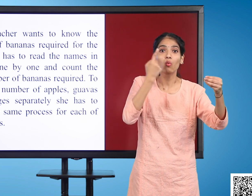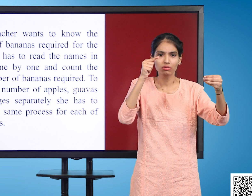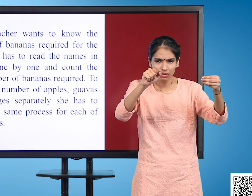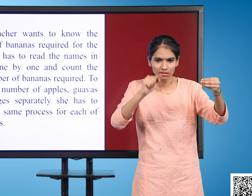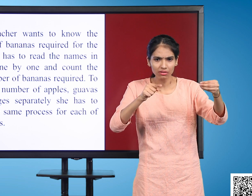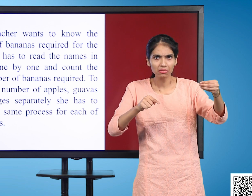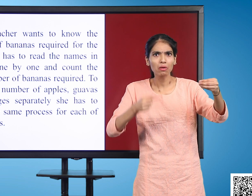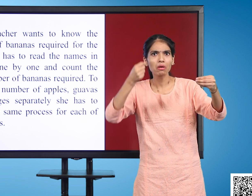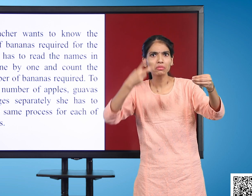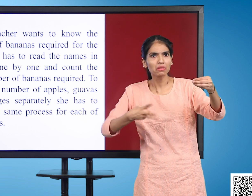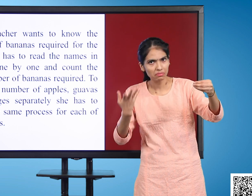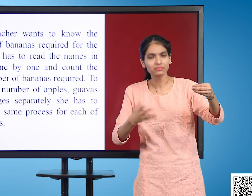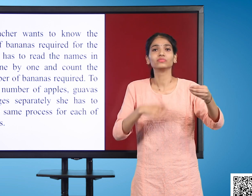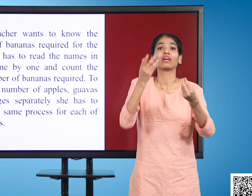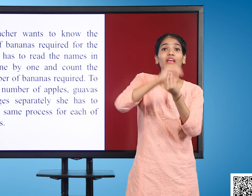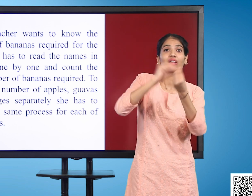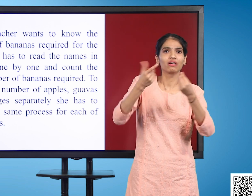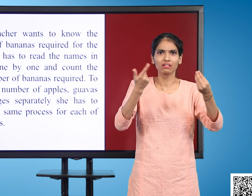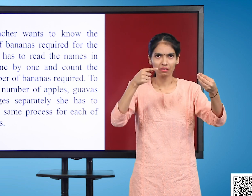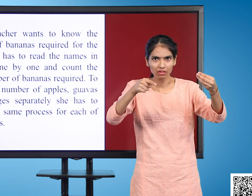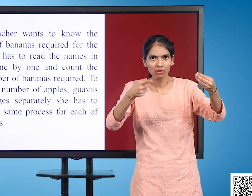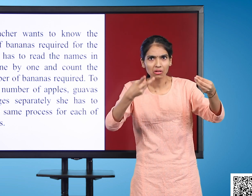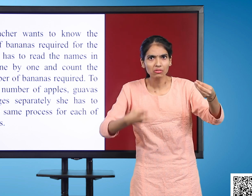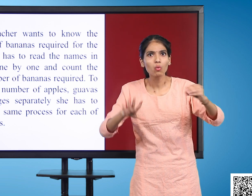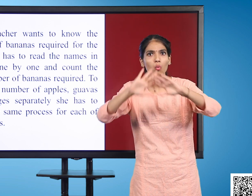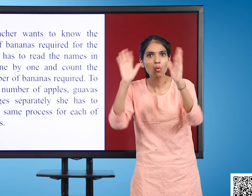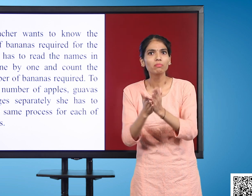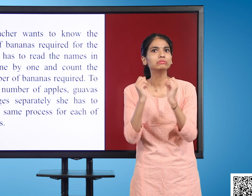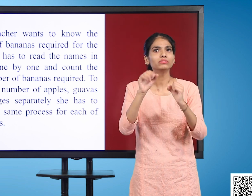and count the total number of bananas required.